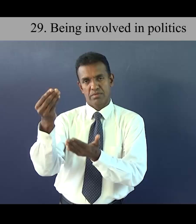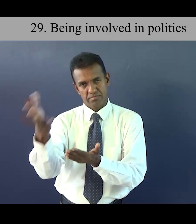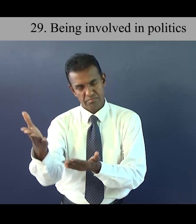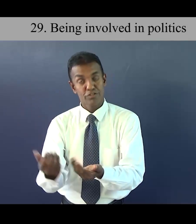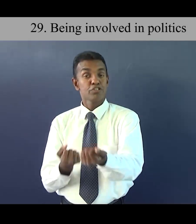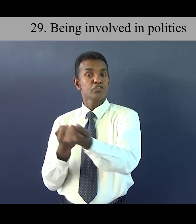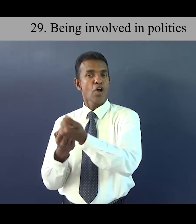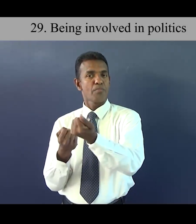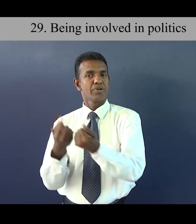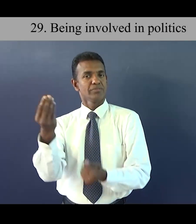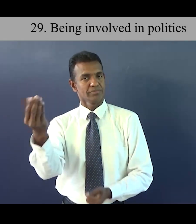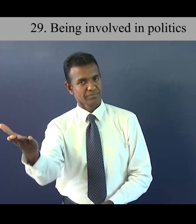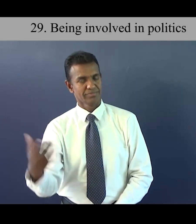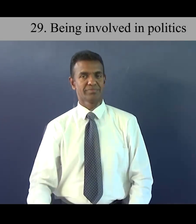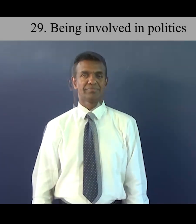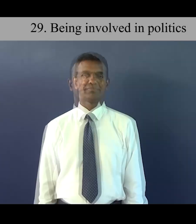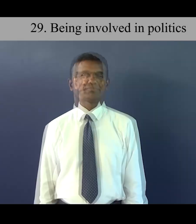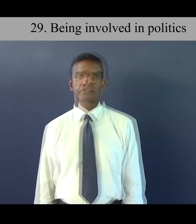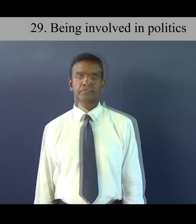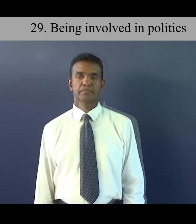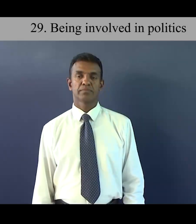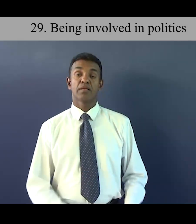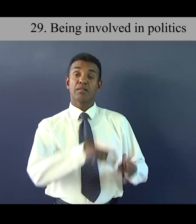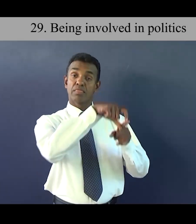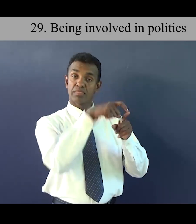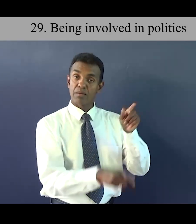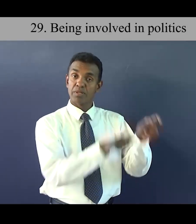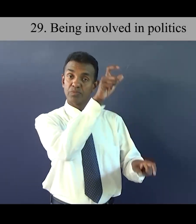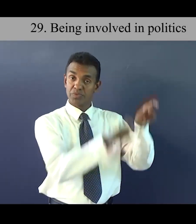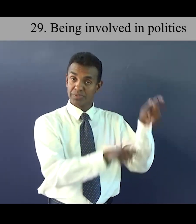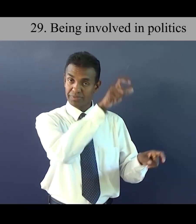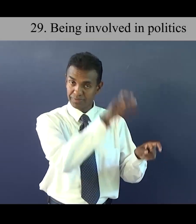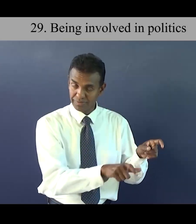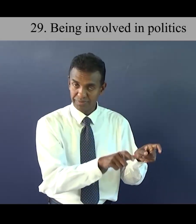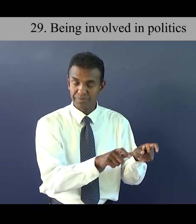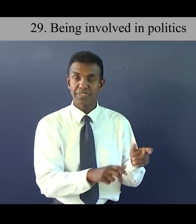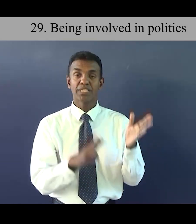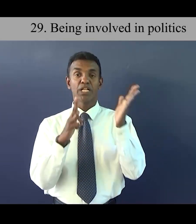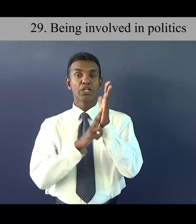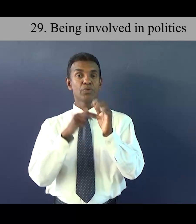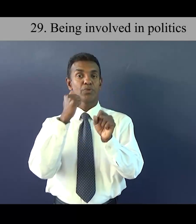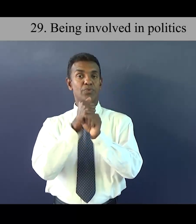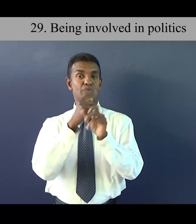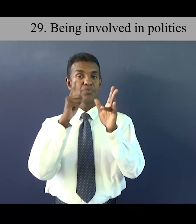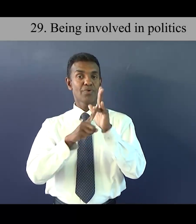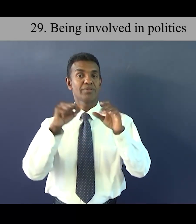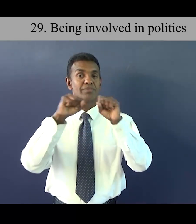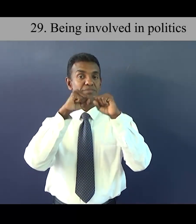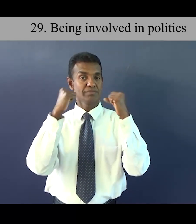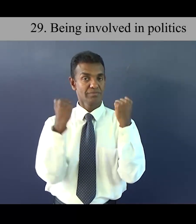Making sure disabled people can be involved in non-government